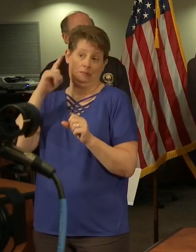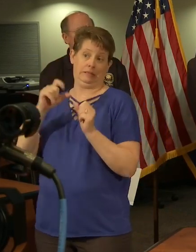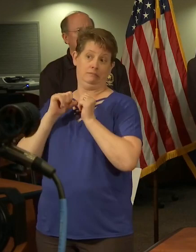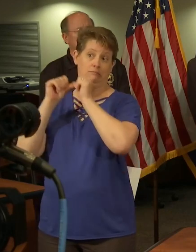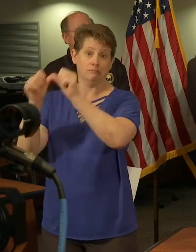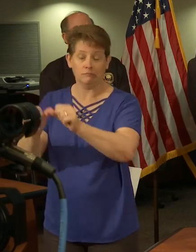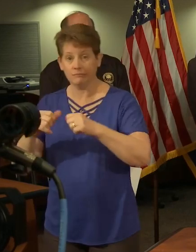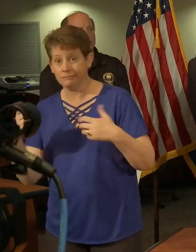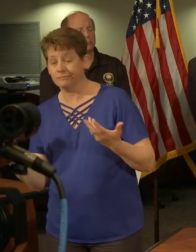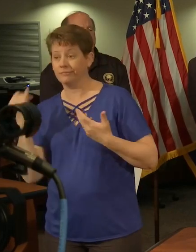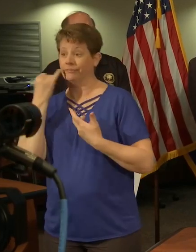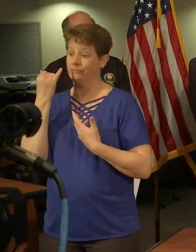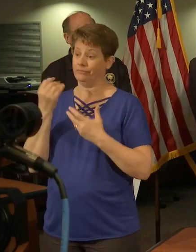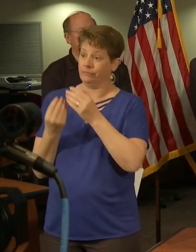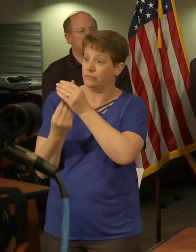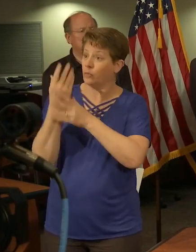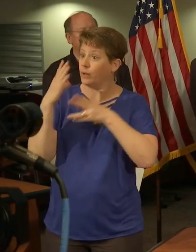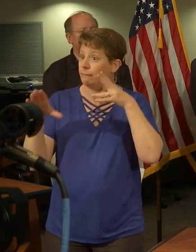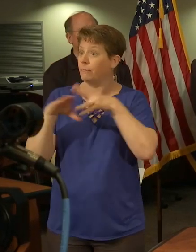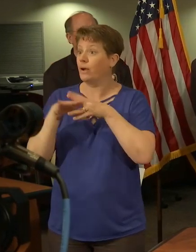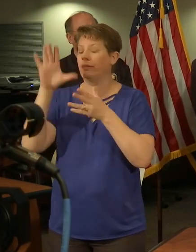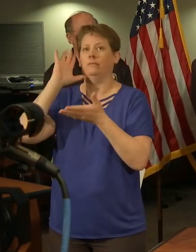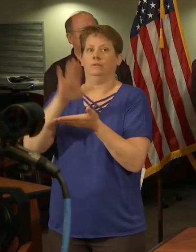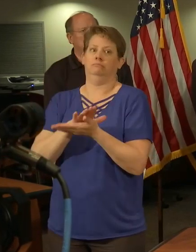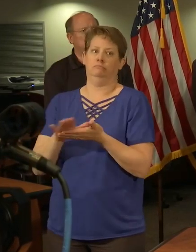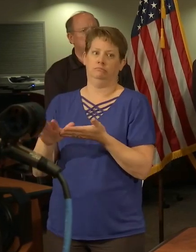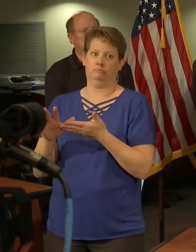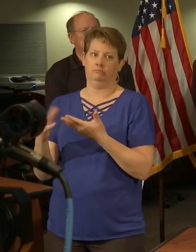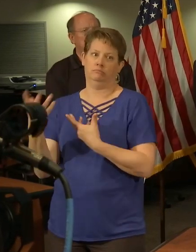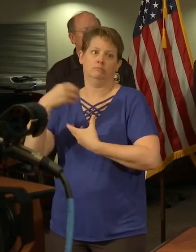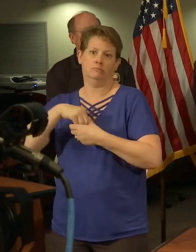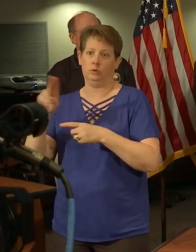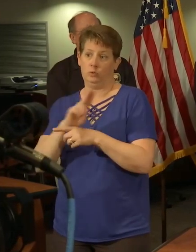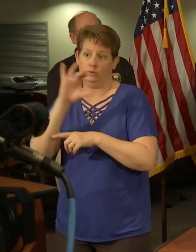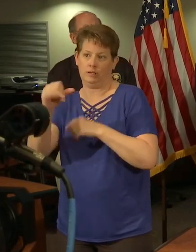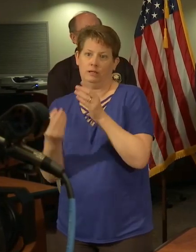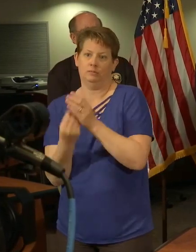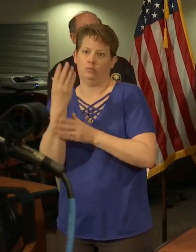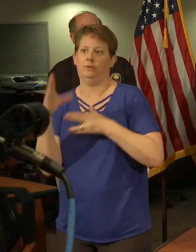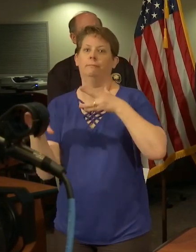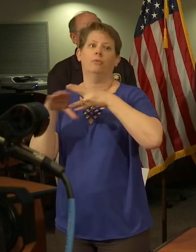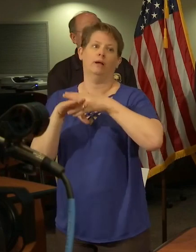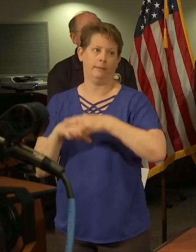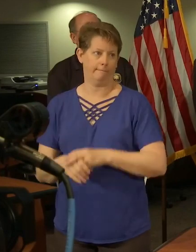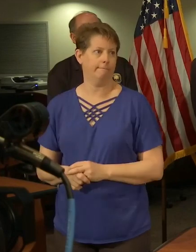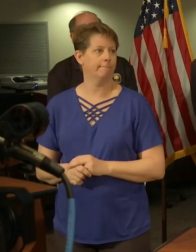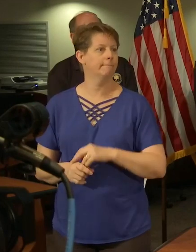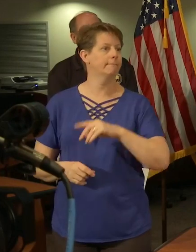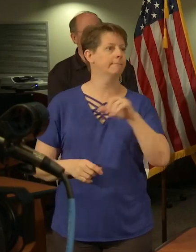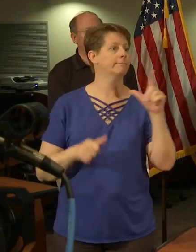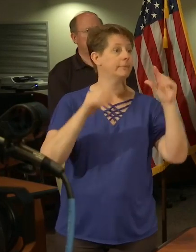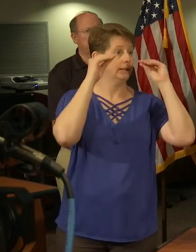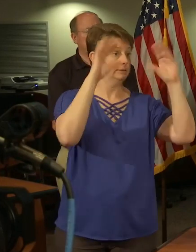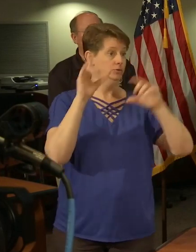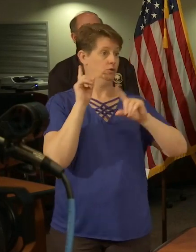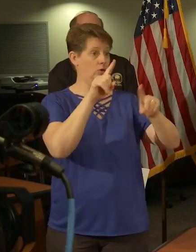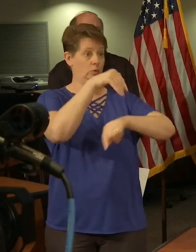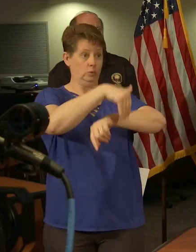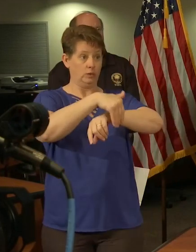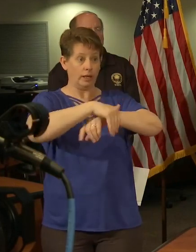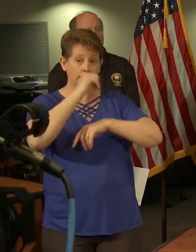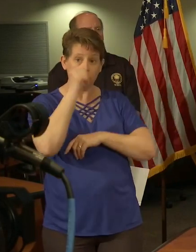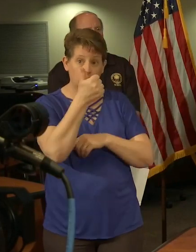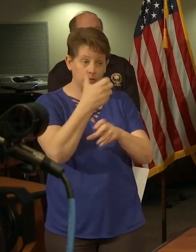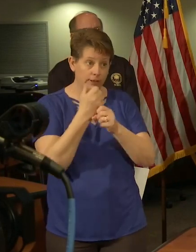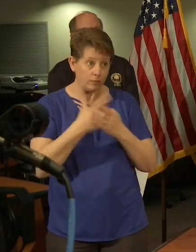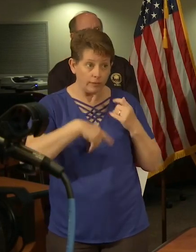to be, and if spring break, that would work out very well for those districts to use the spring break. Can teachers go tonight or tomorrow into the schools to get